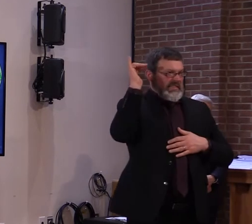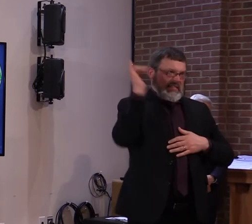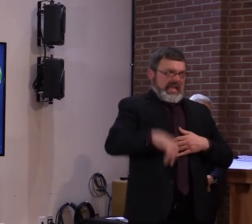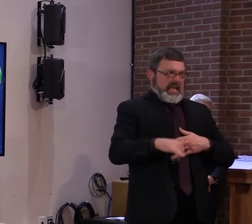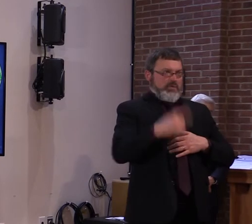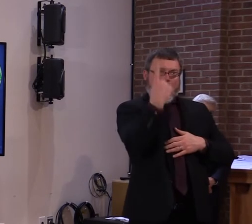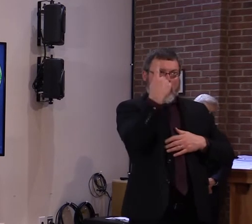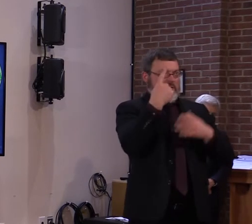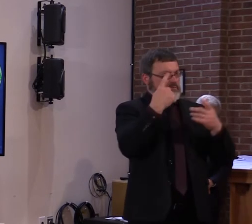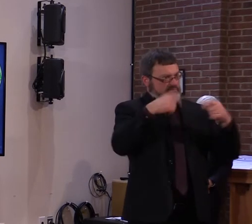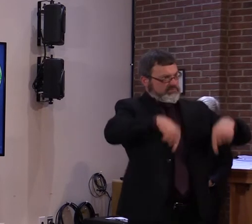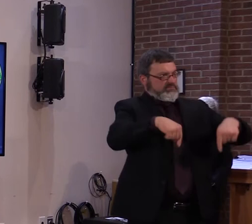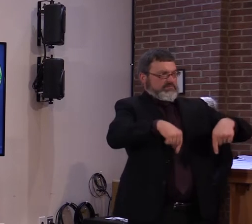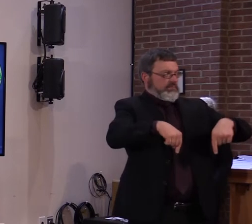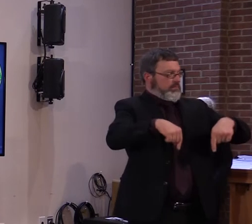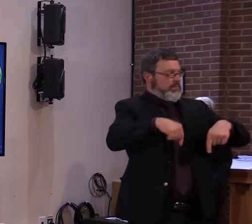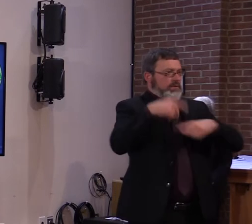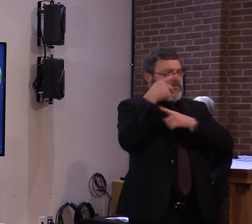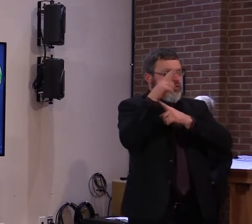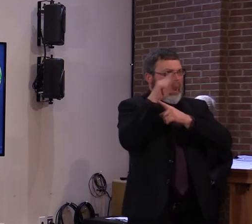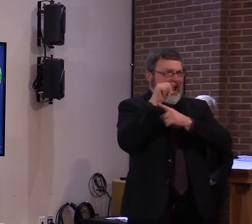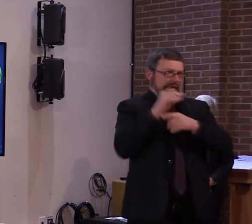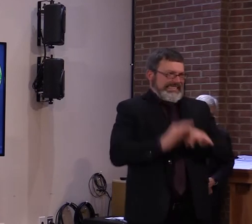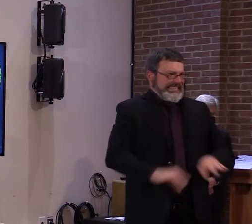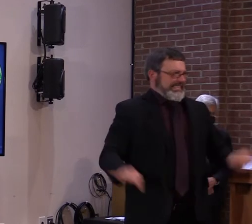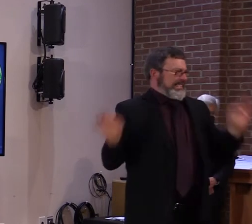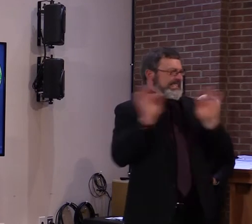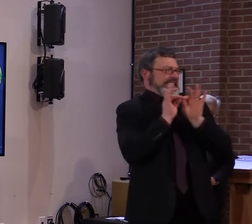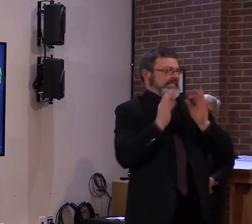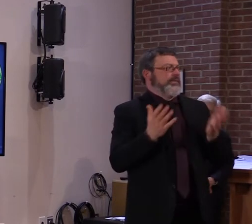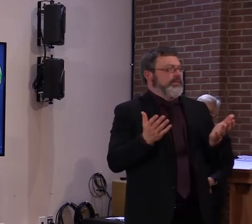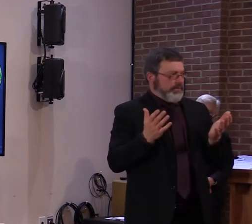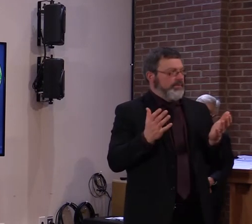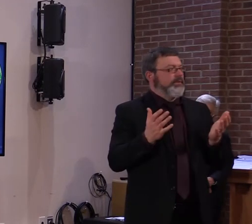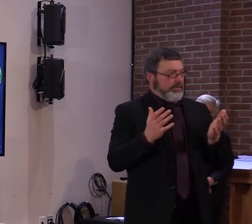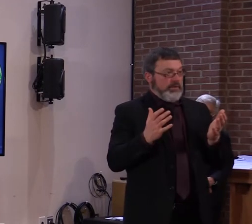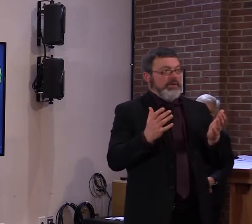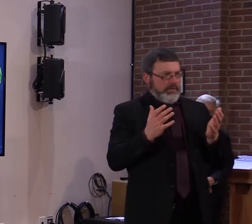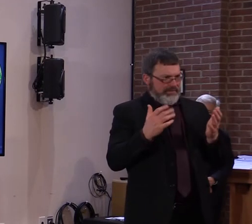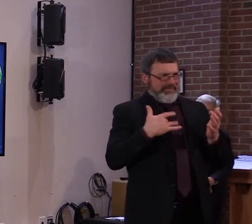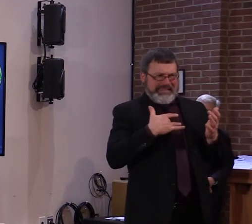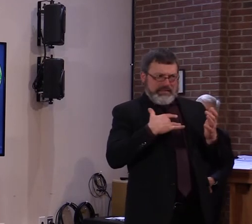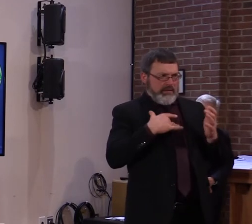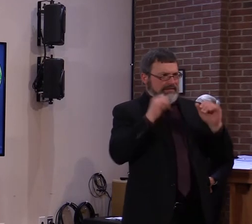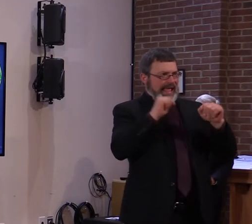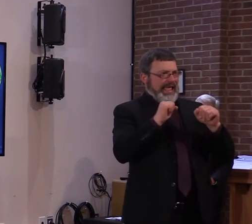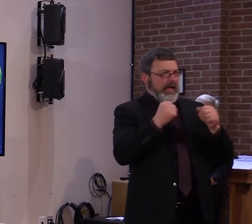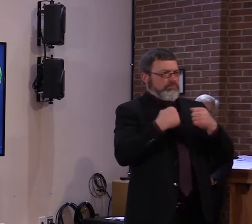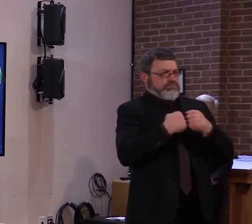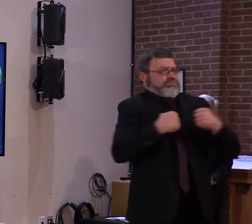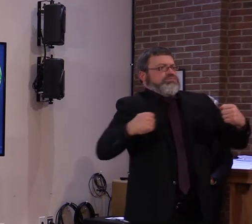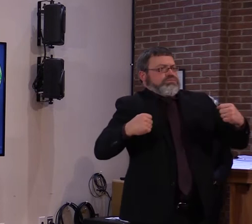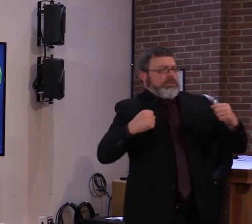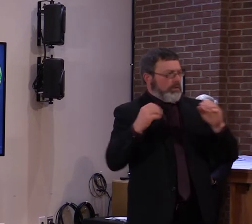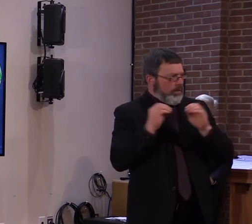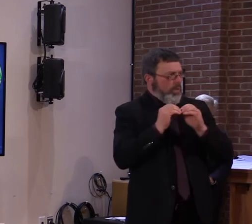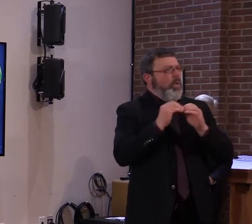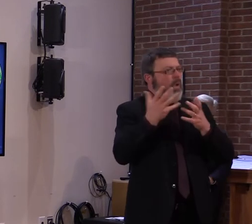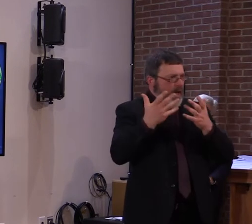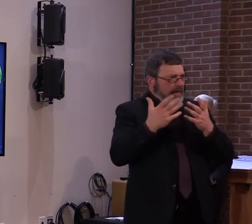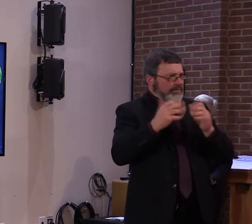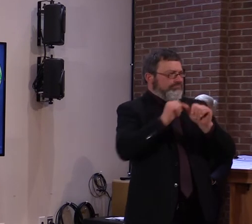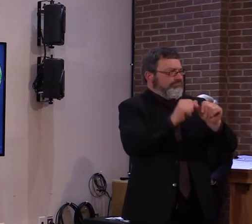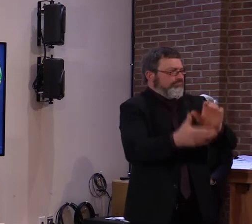for more economic relief, as well as taking care of people during these trying times, because we have, you